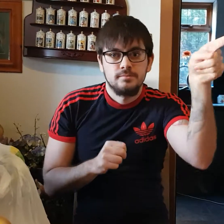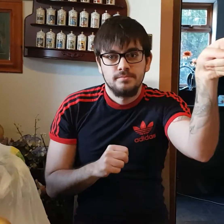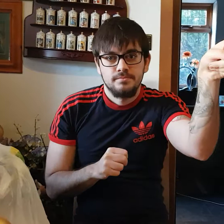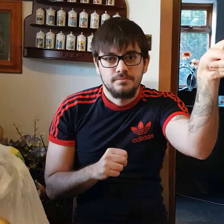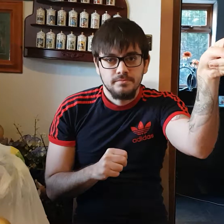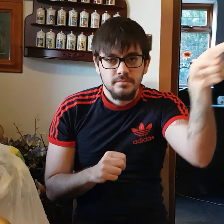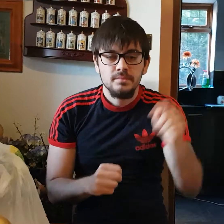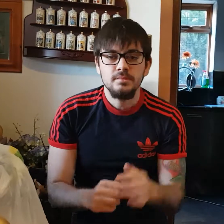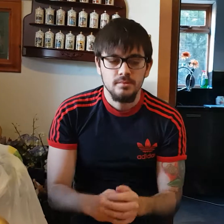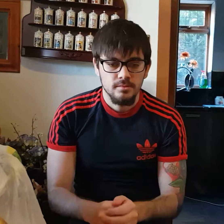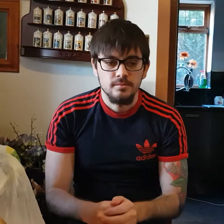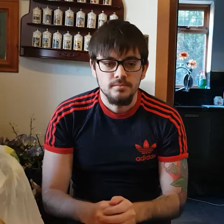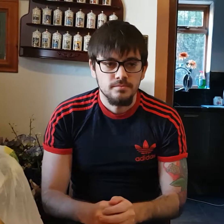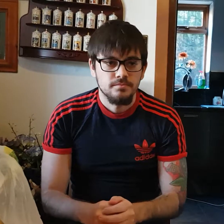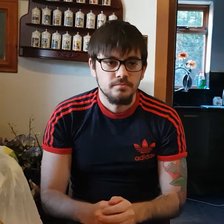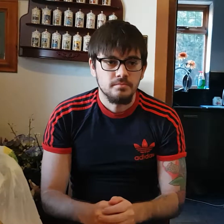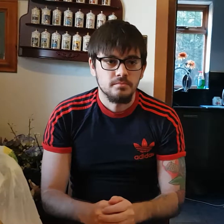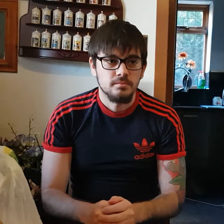So Monday to Friday I slept there at the school.